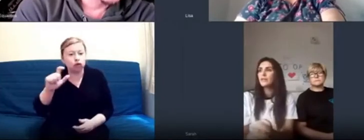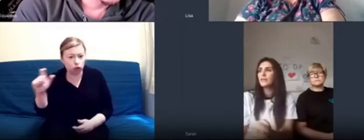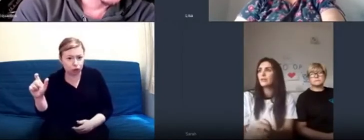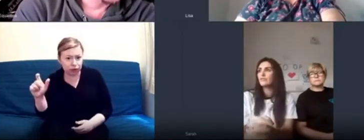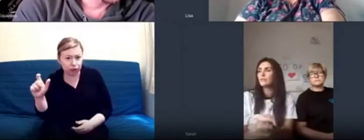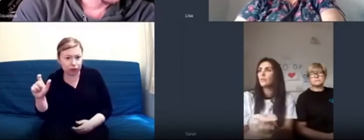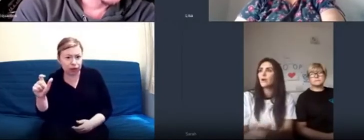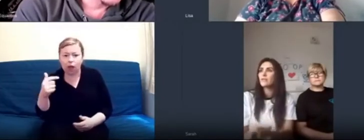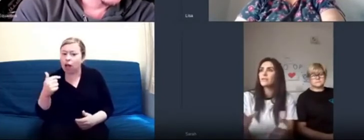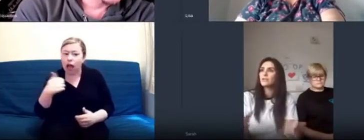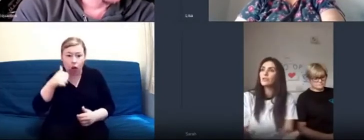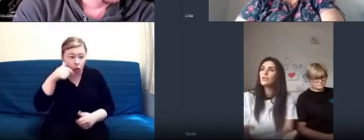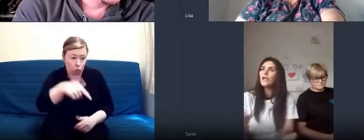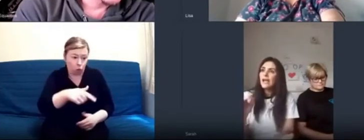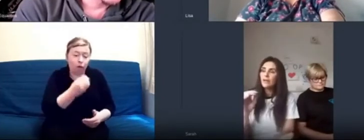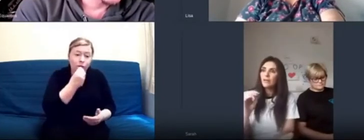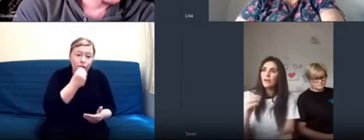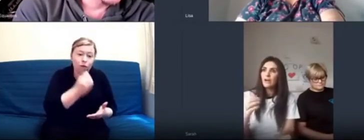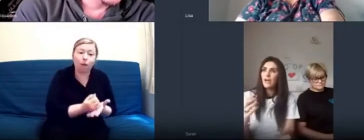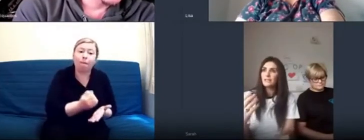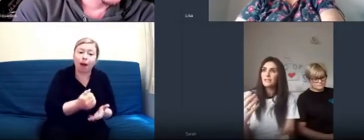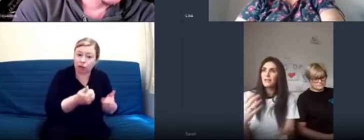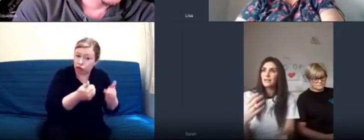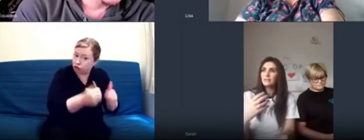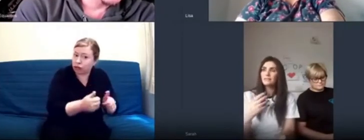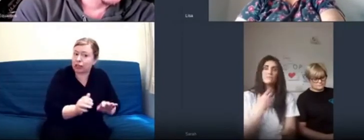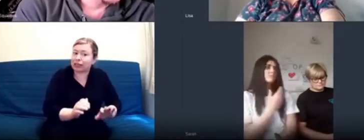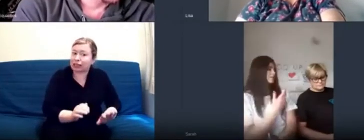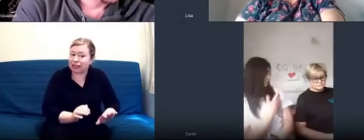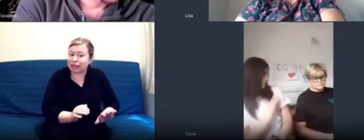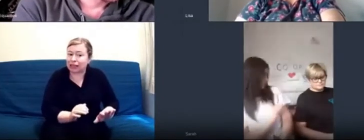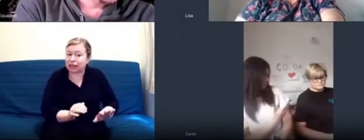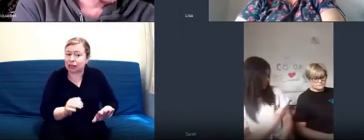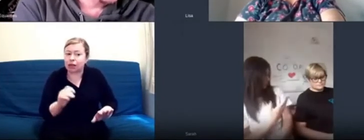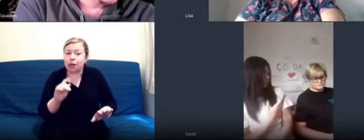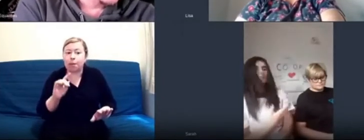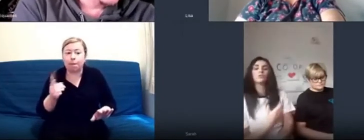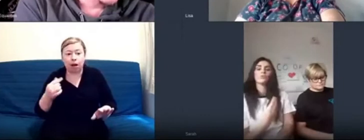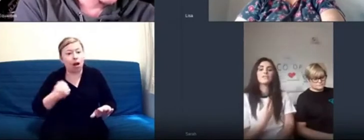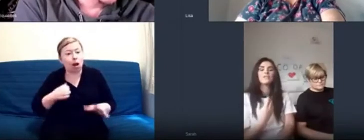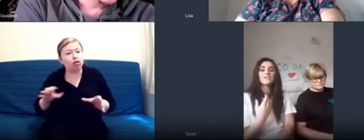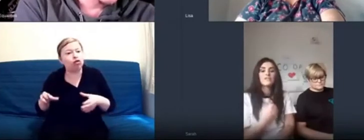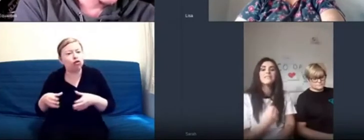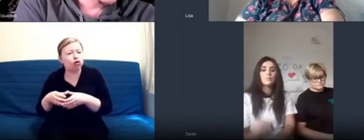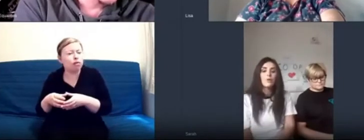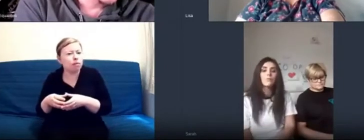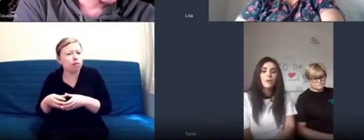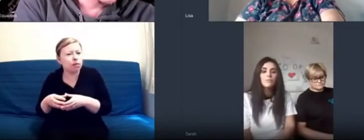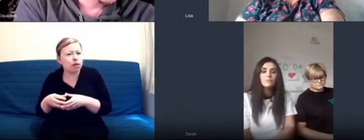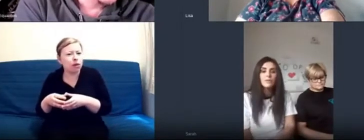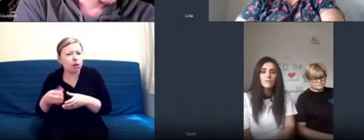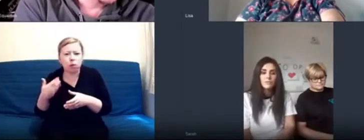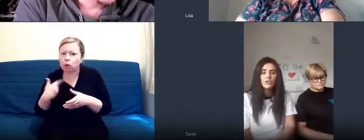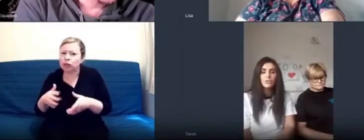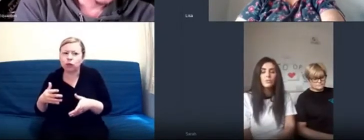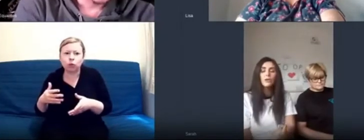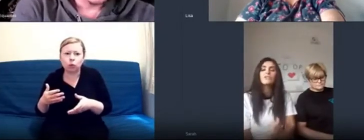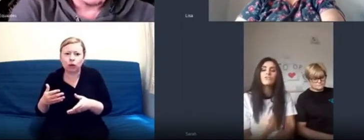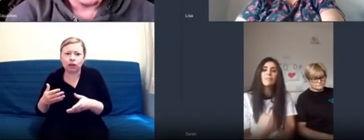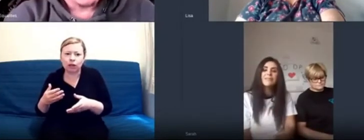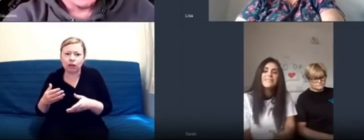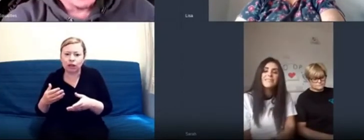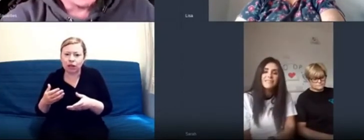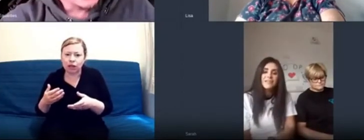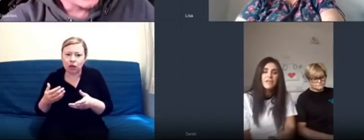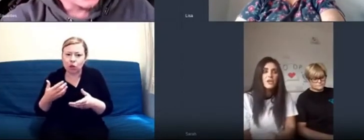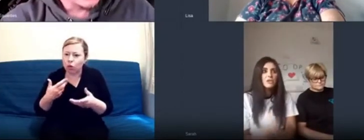I'm not taking away from the work that they do. However, as a group, we don't want to feed the problem with food, we